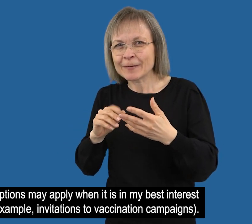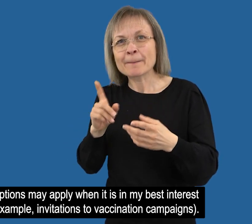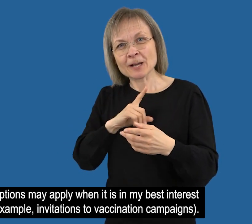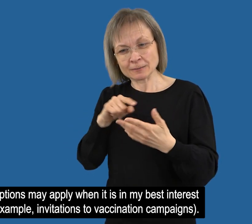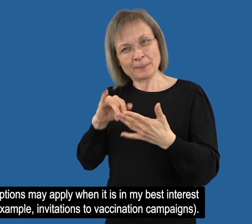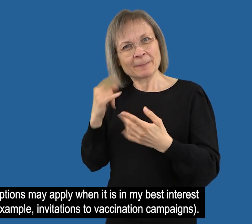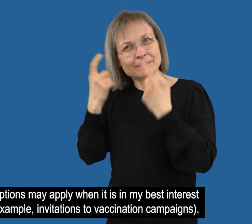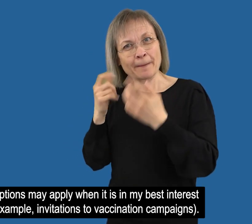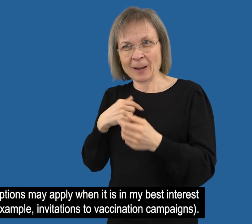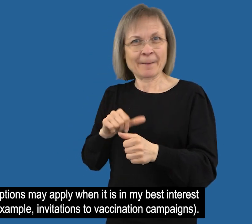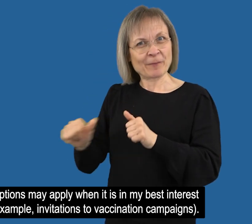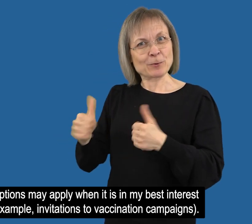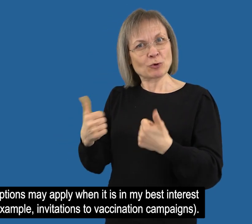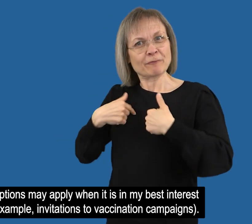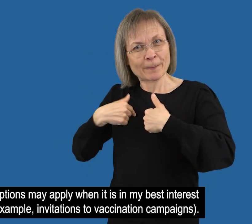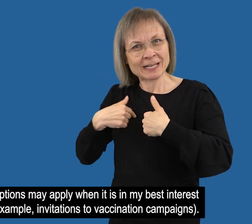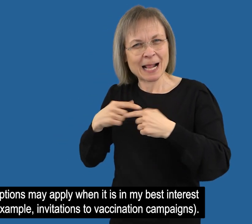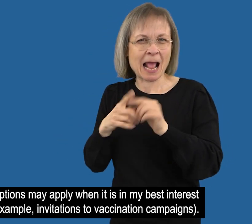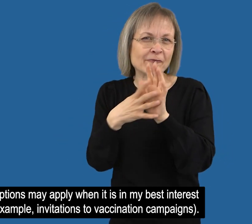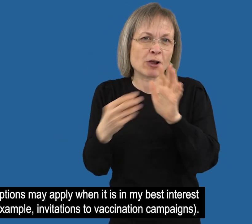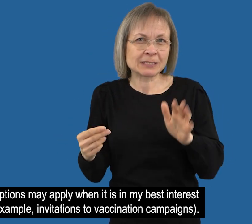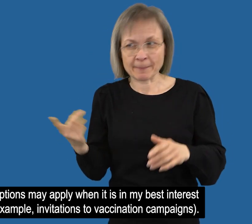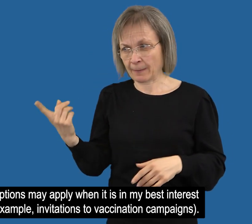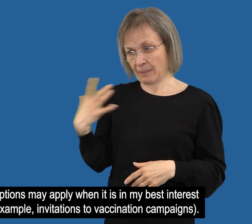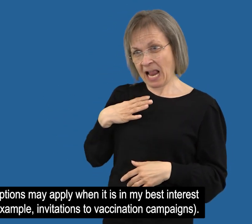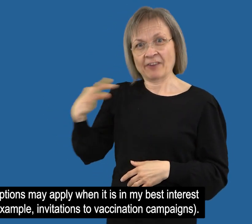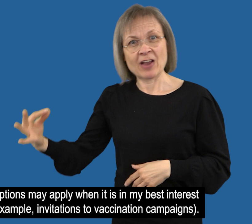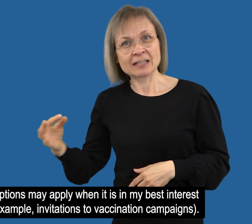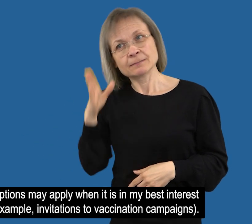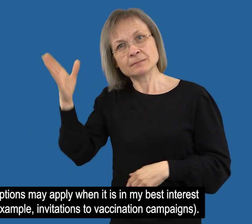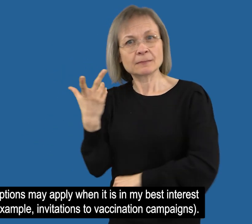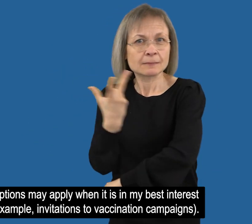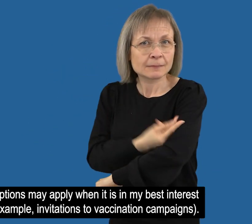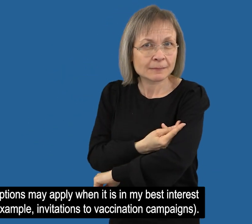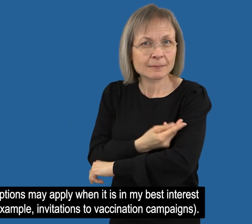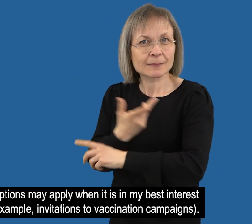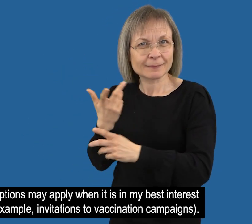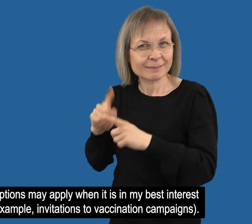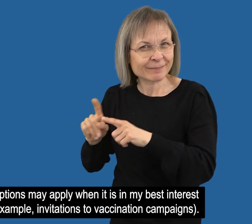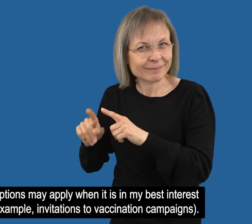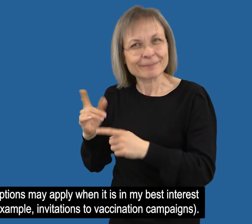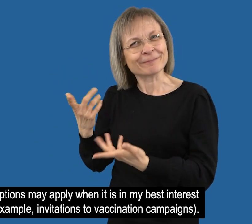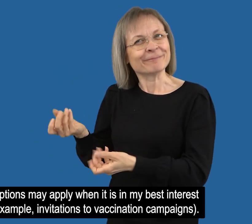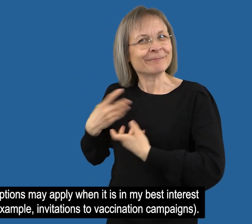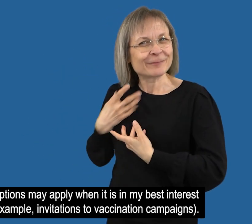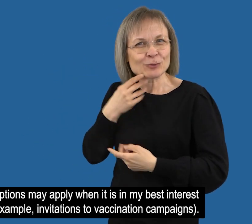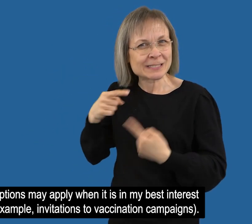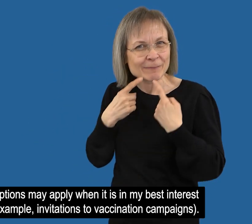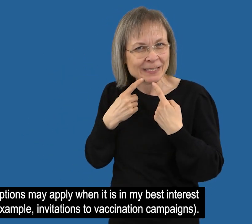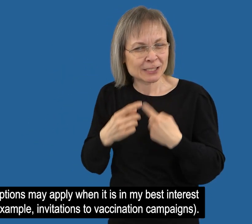Exceptions may apply when it is in my best interest, for example, invitations to vaccination campaigns.